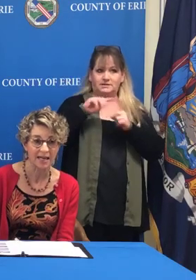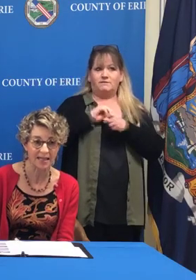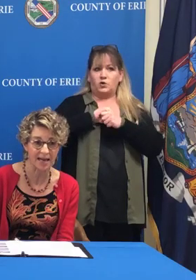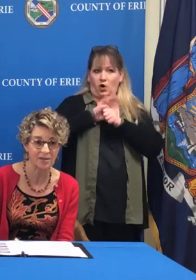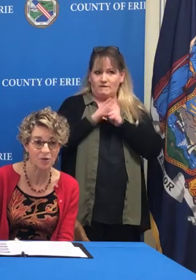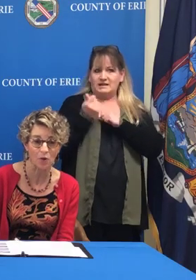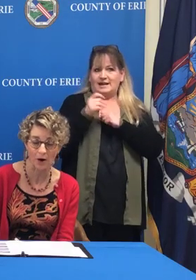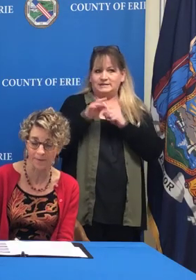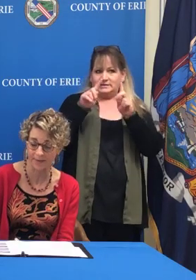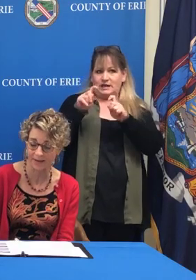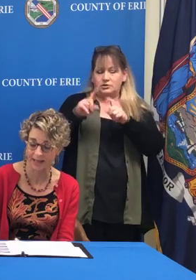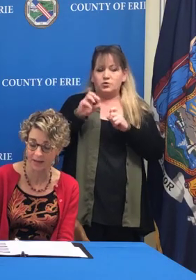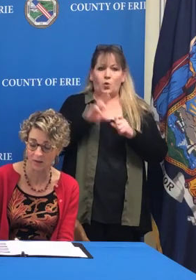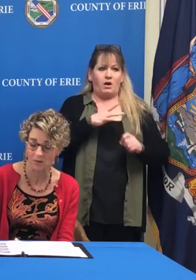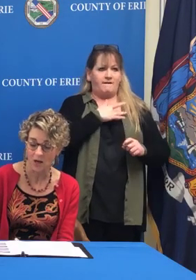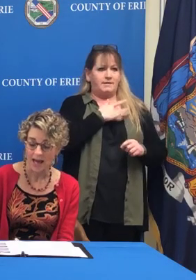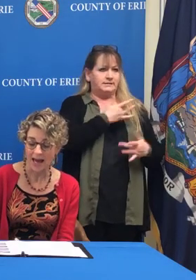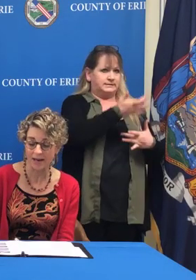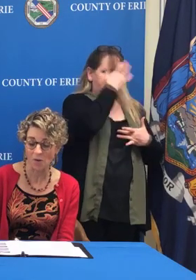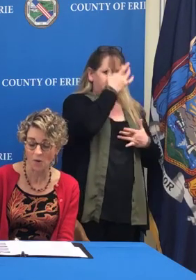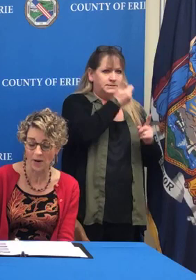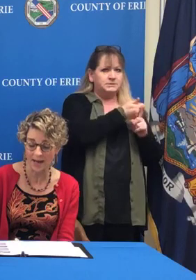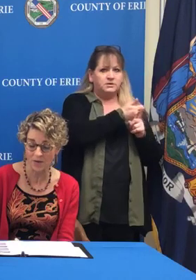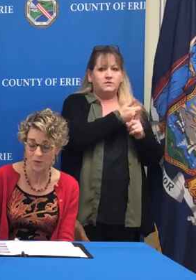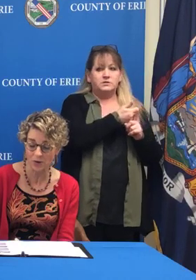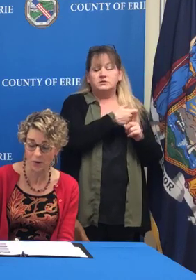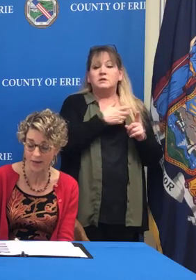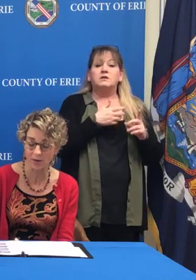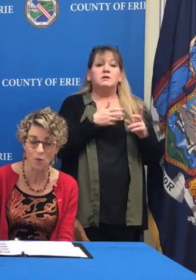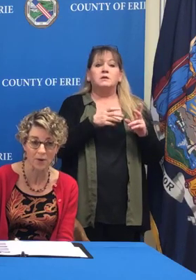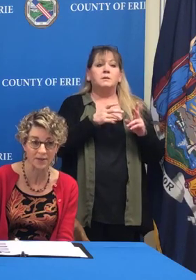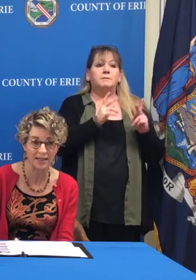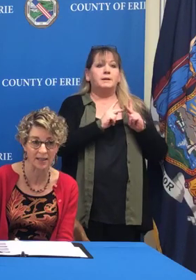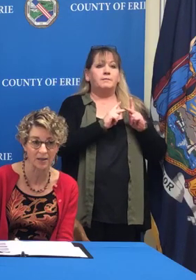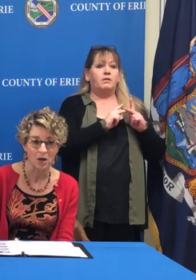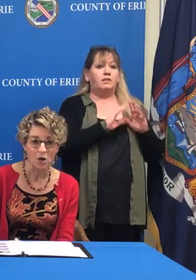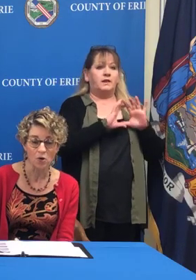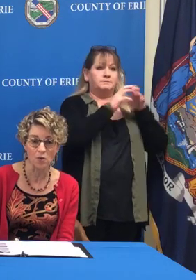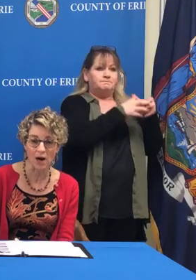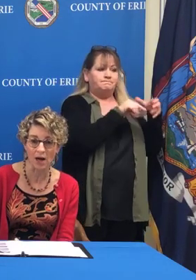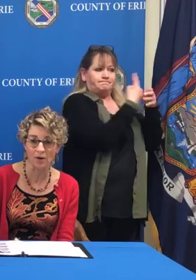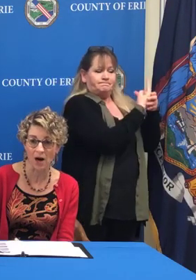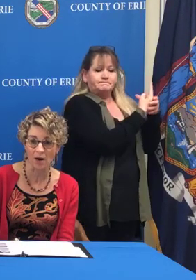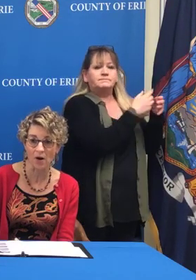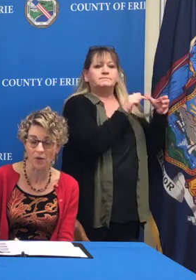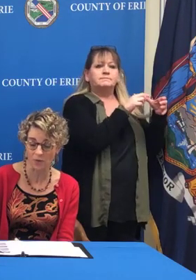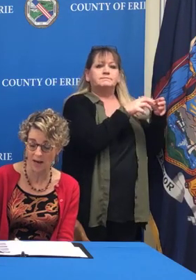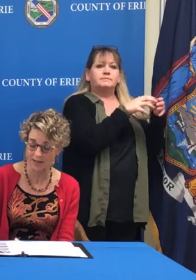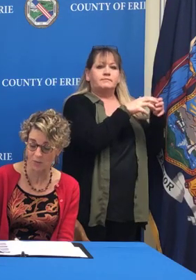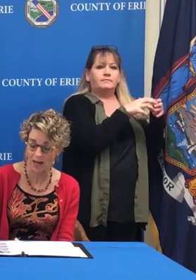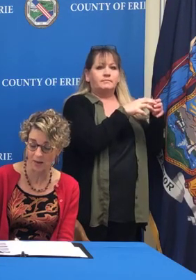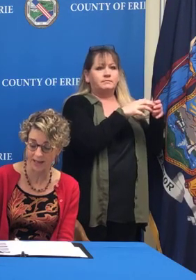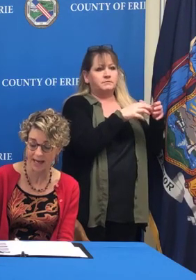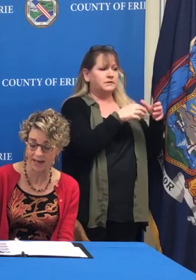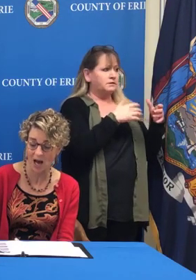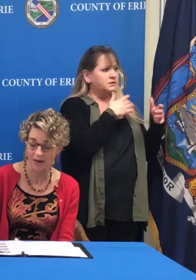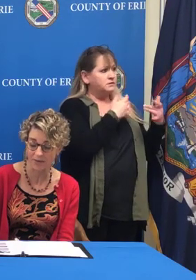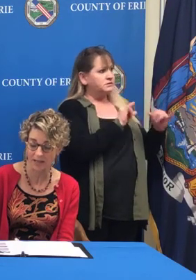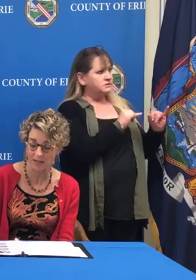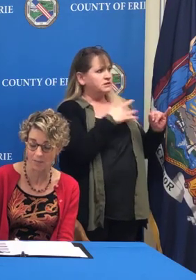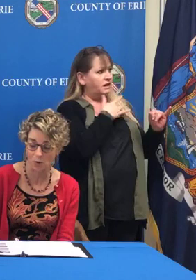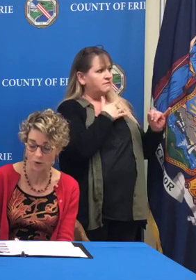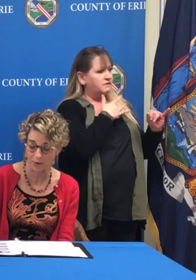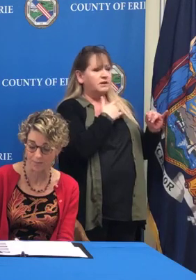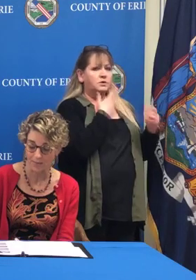COVID-19 test or are feeling ill, and those who are in quarantine who are otherwise well and had a